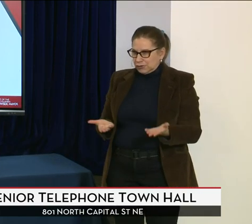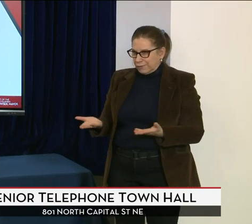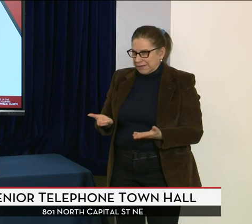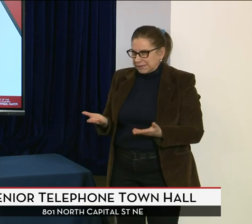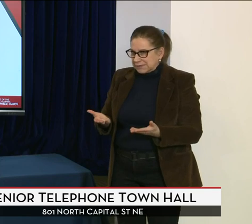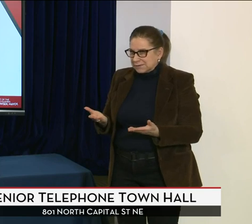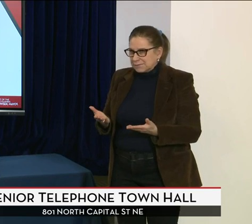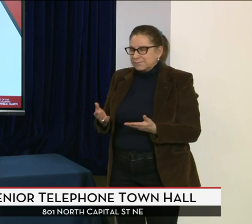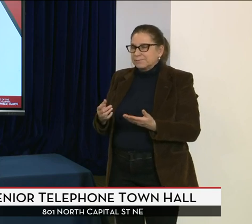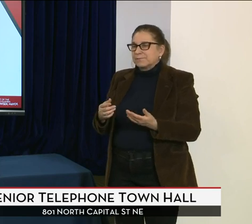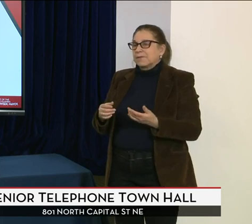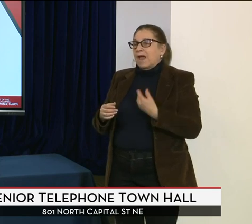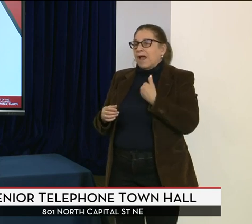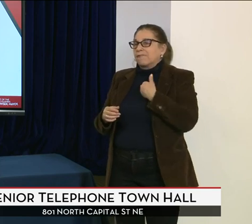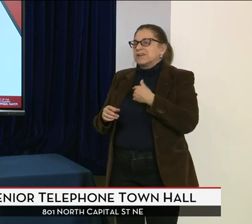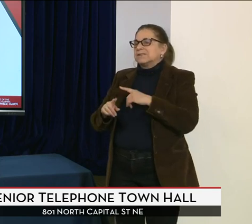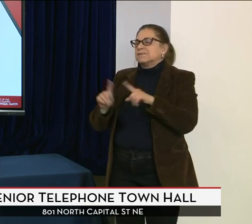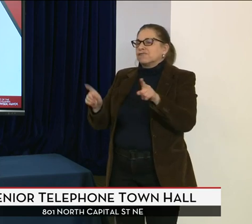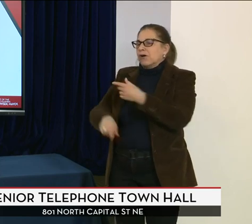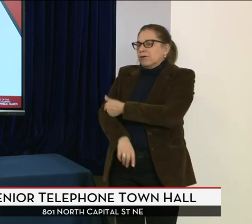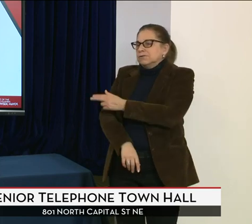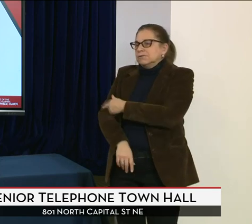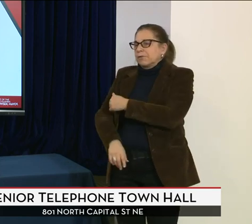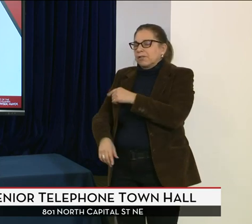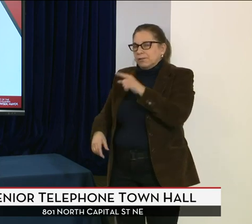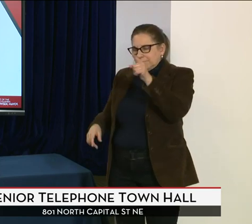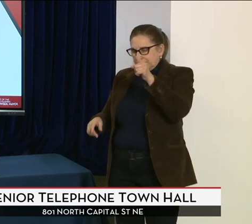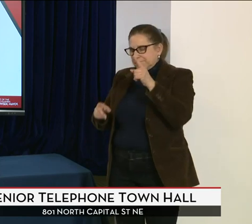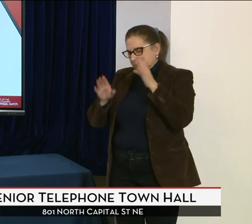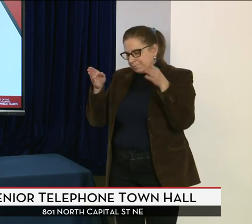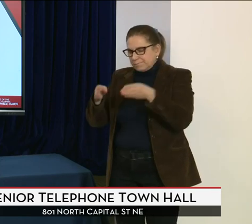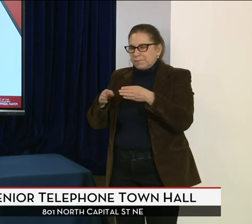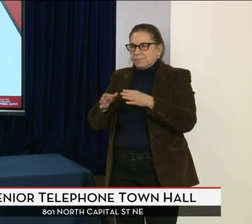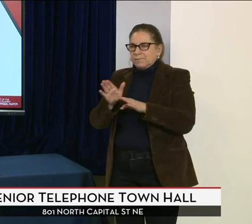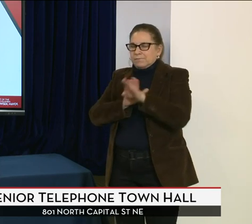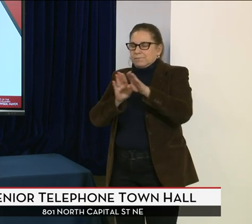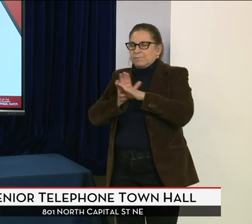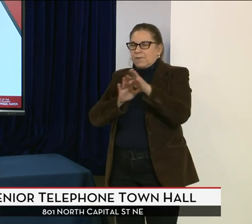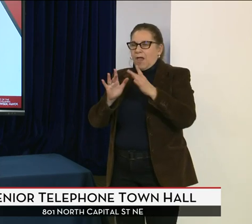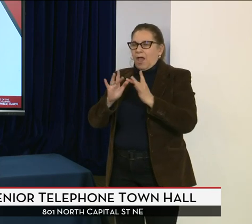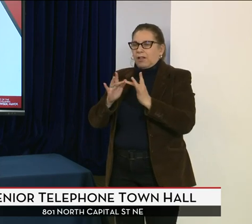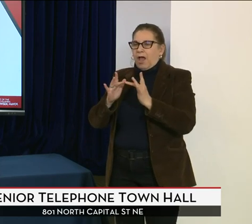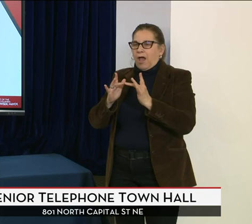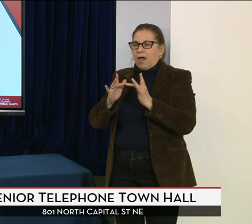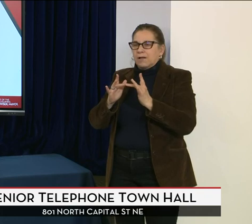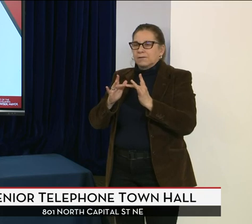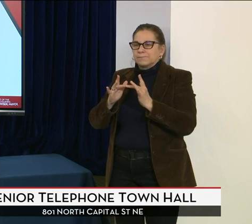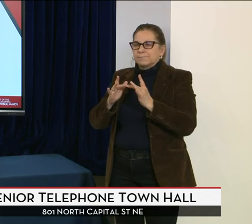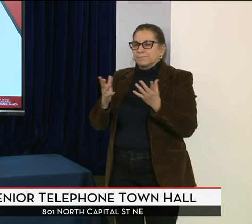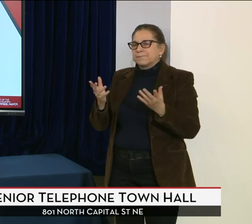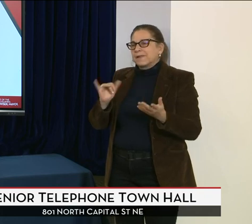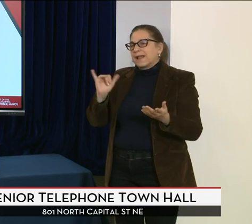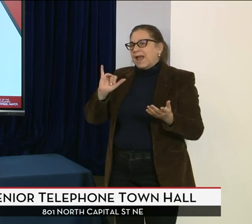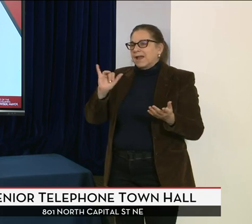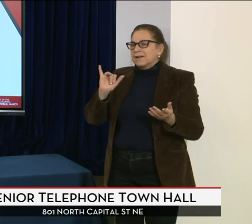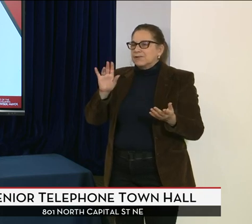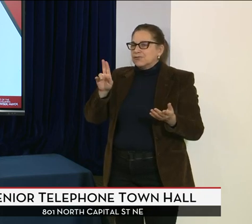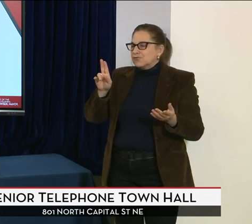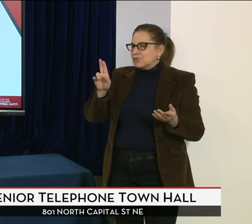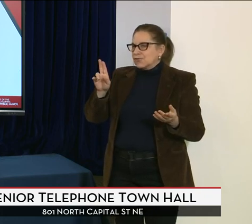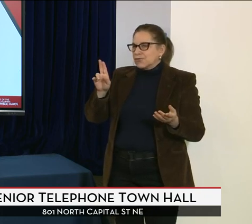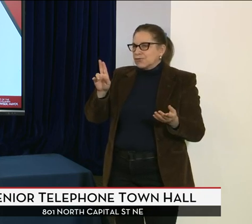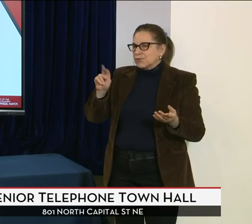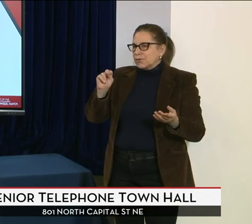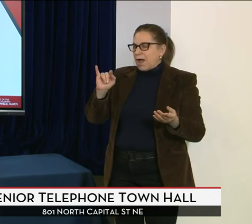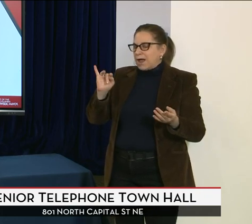are no longer being used, such as parts of United Medical Center that were no longer